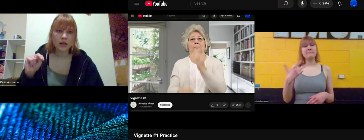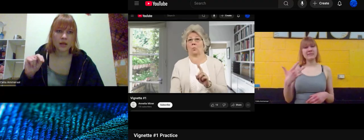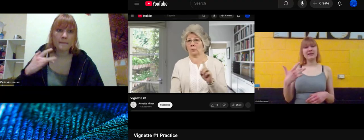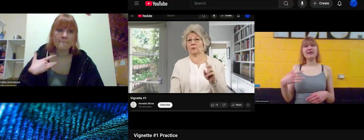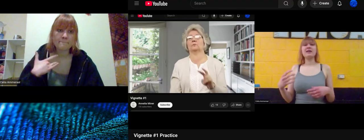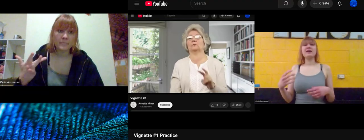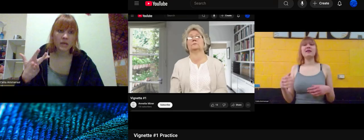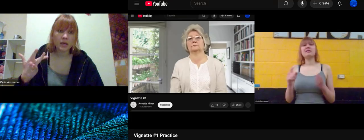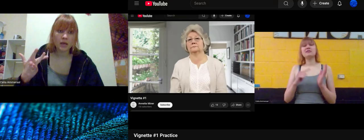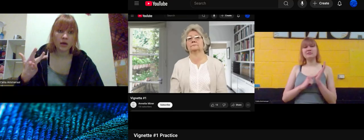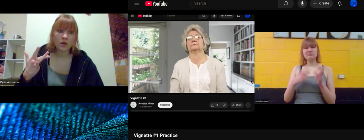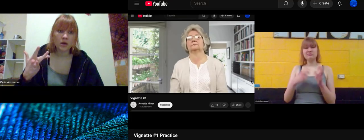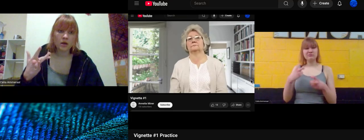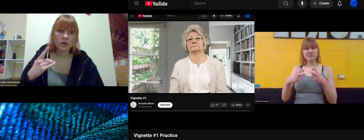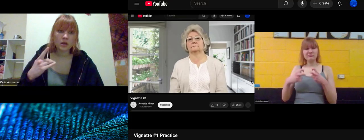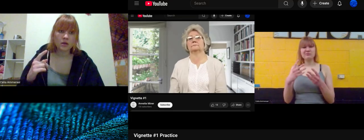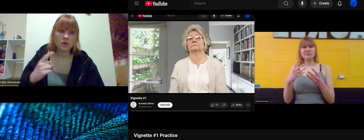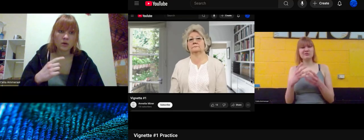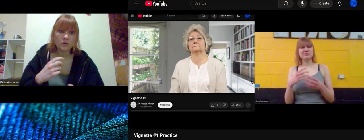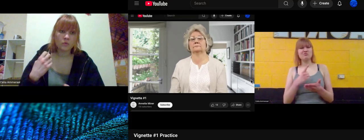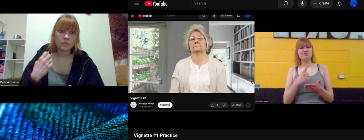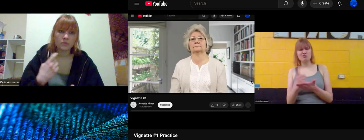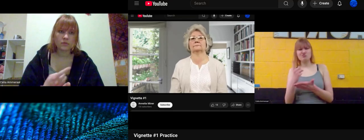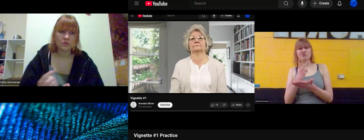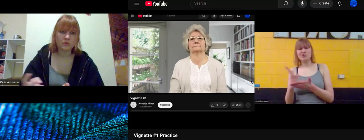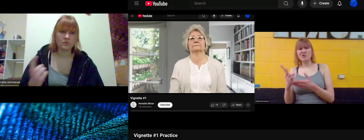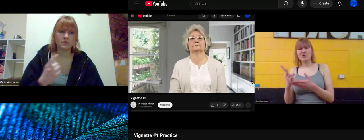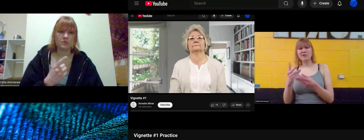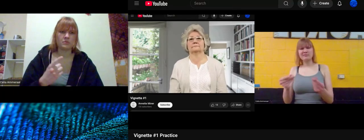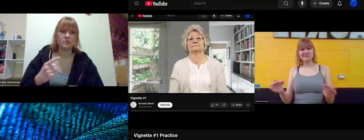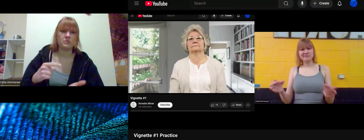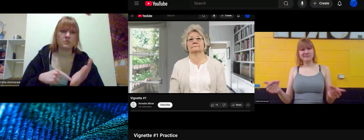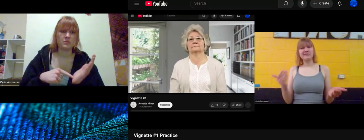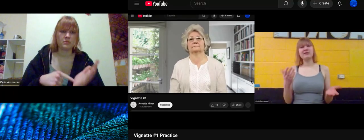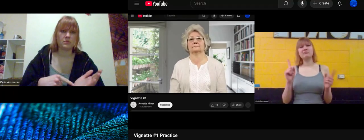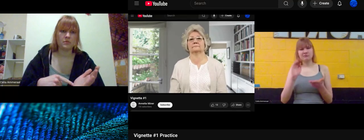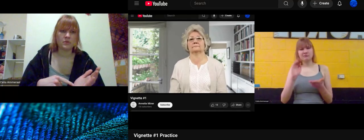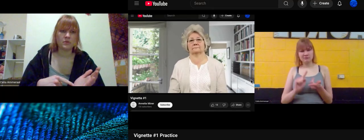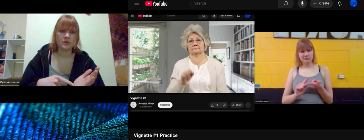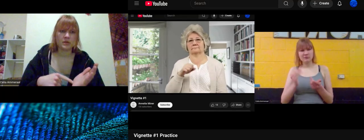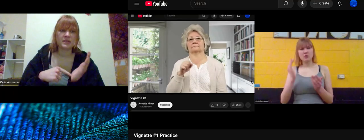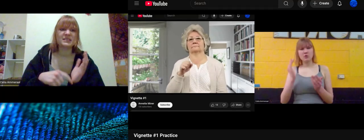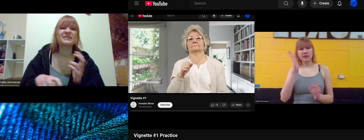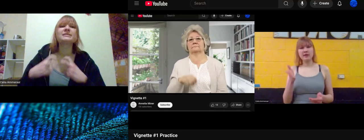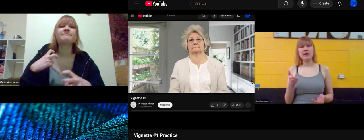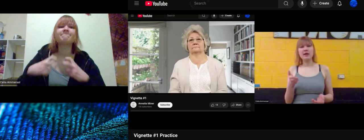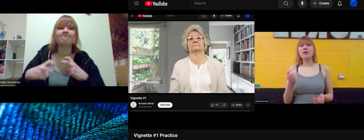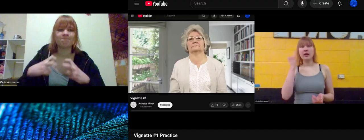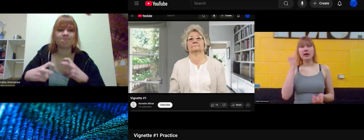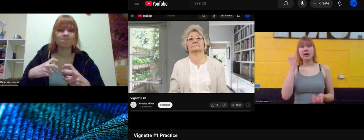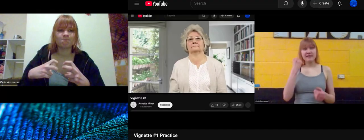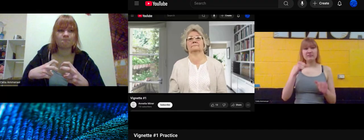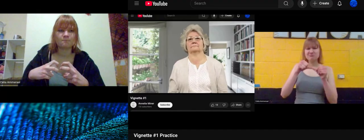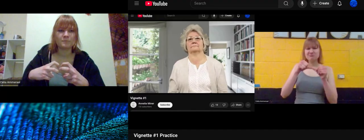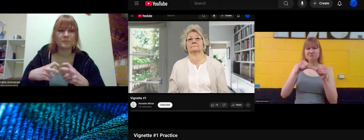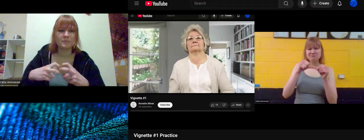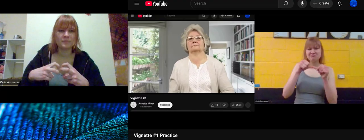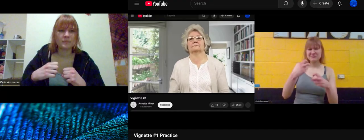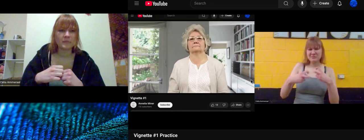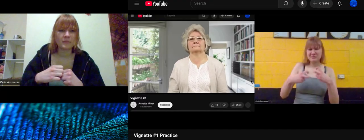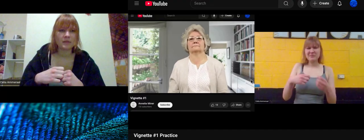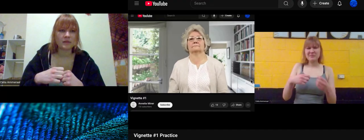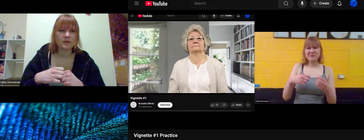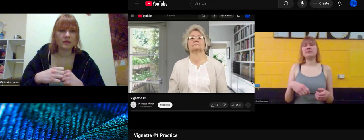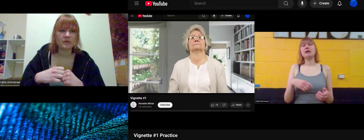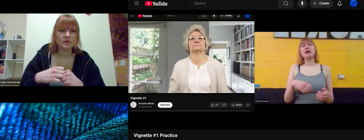effects persist, you can always come in and see Dr. Goodman and talk to him about perhaps changing the dosage or to another medication.